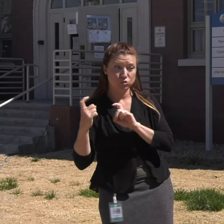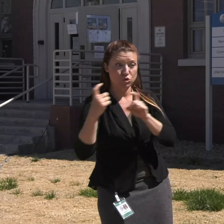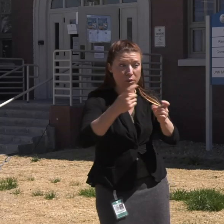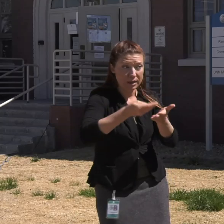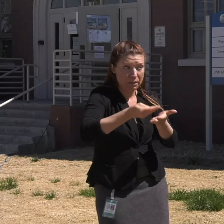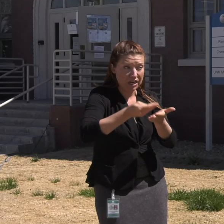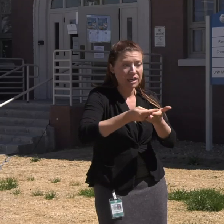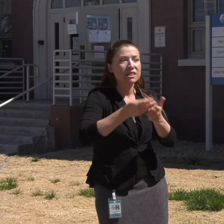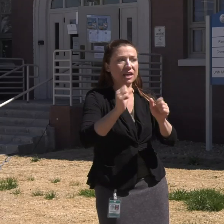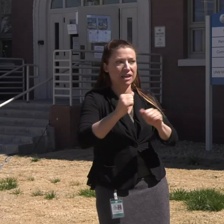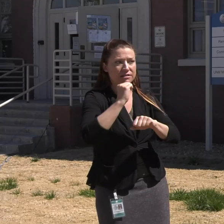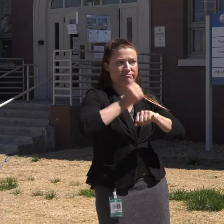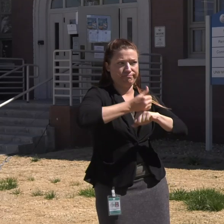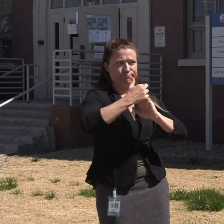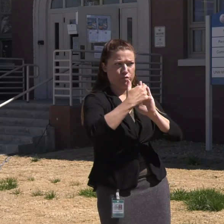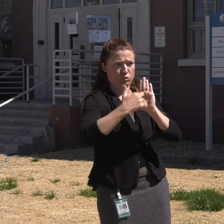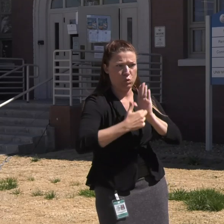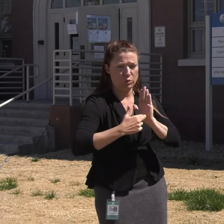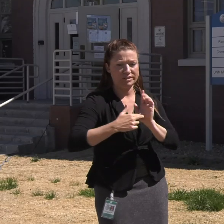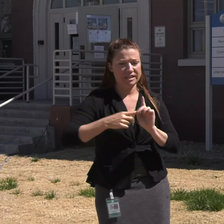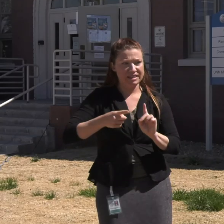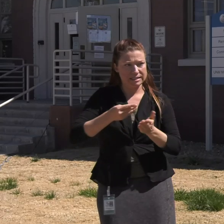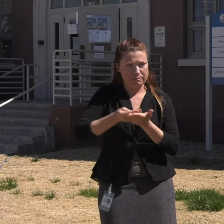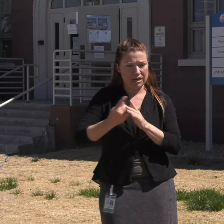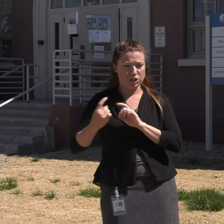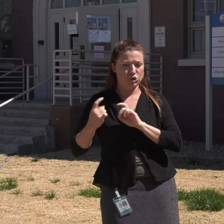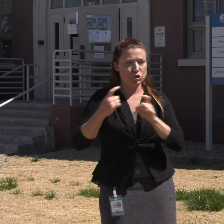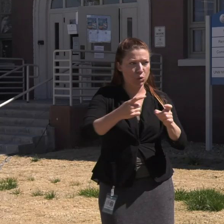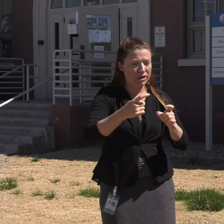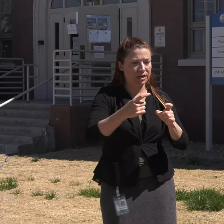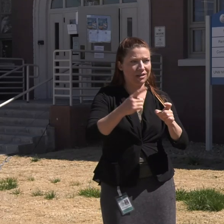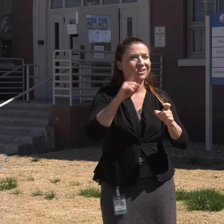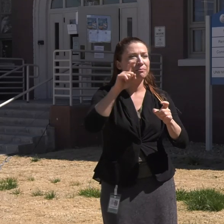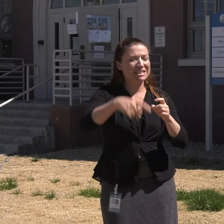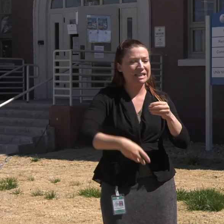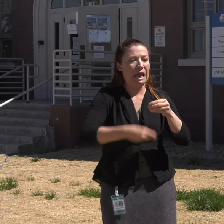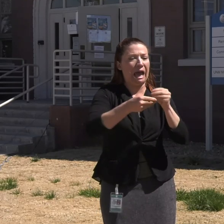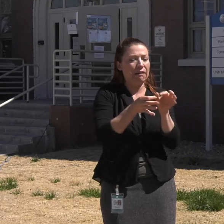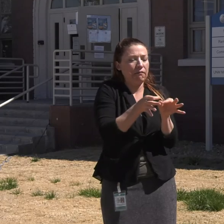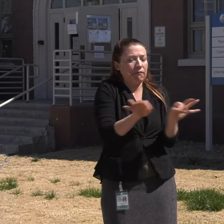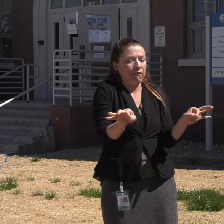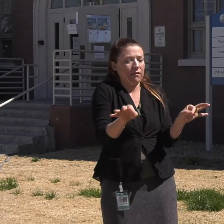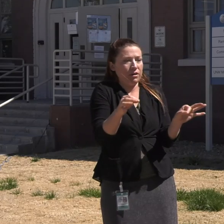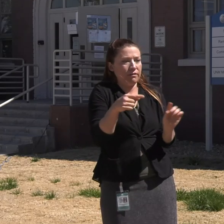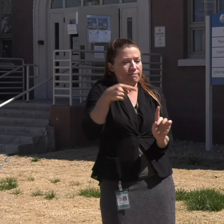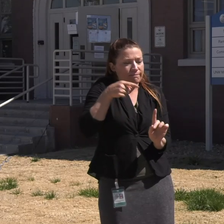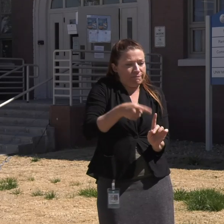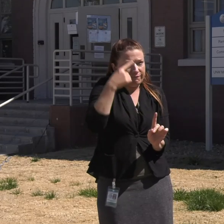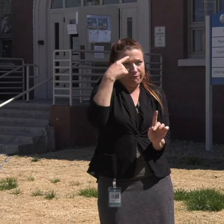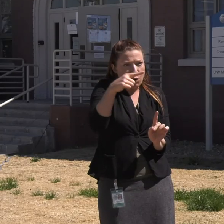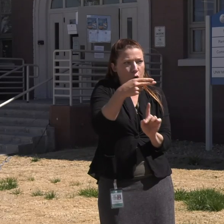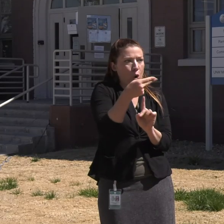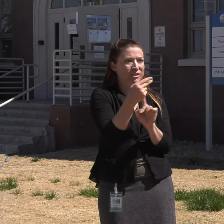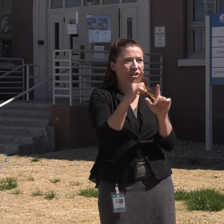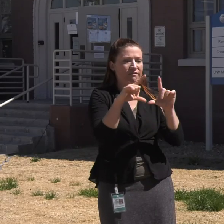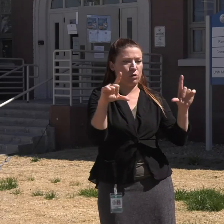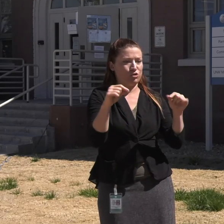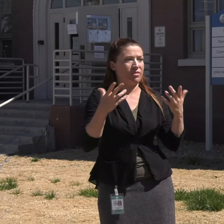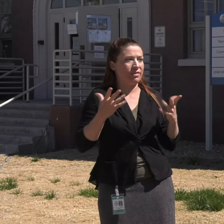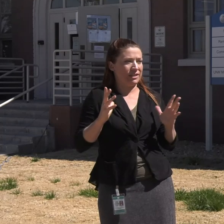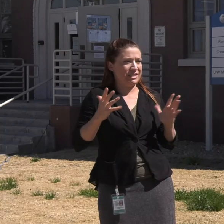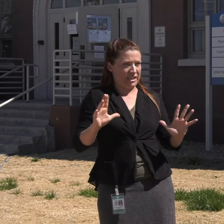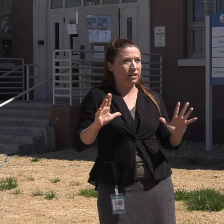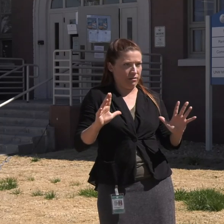donate specifically to support hotel vouchers, they just need to put that restriction on that donation. It will only support hotel